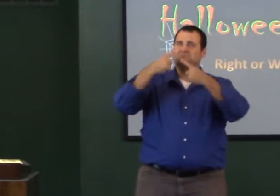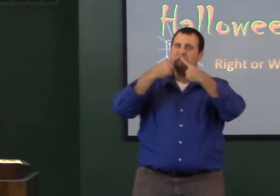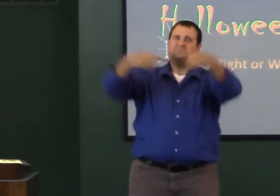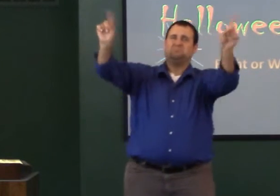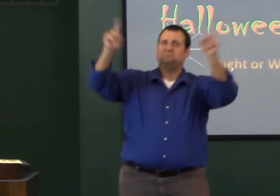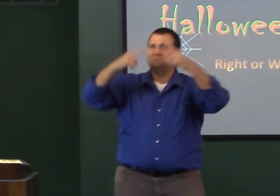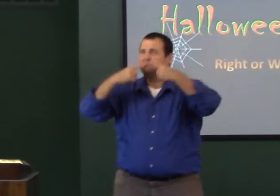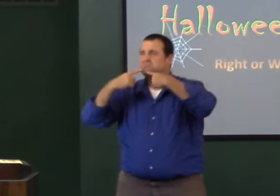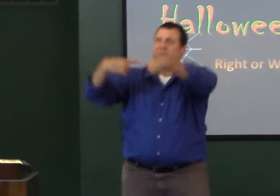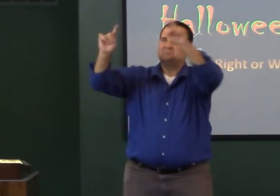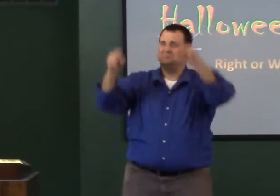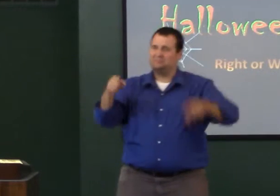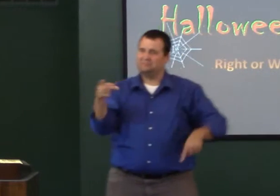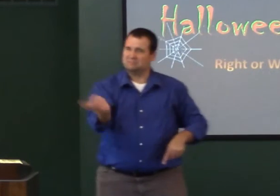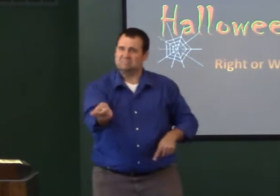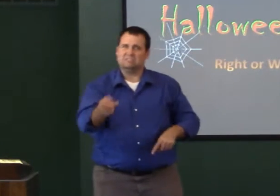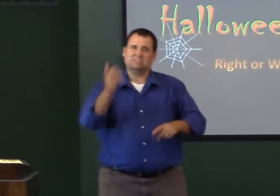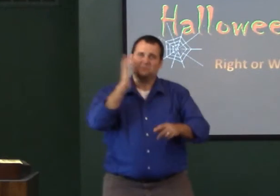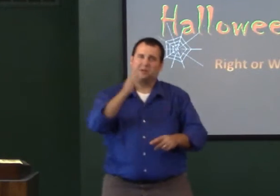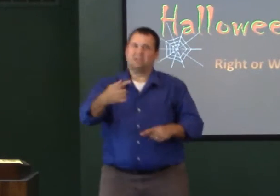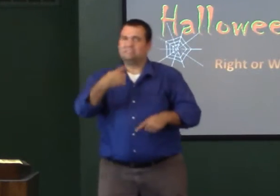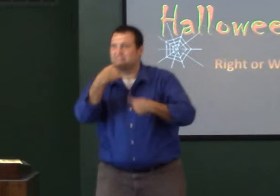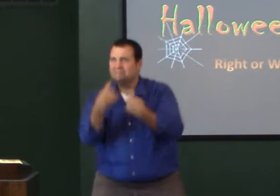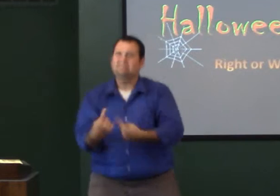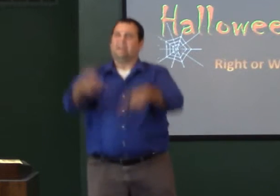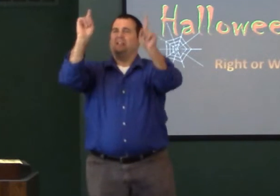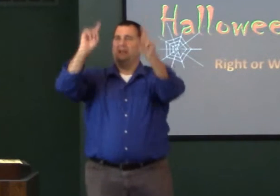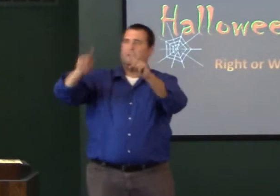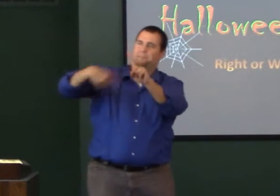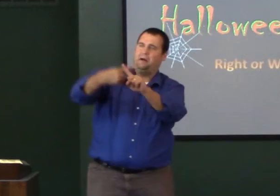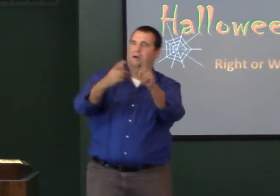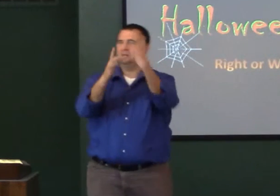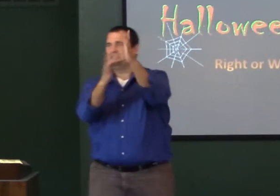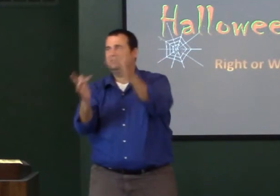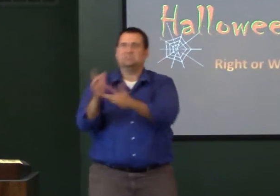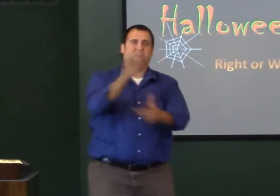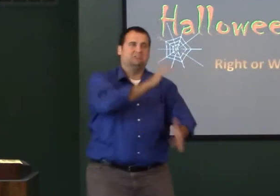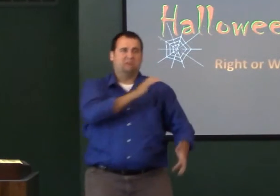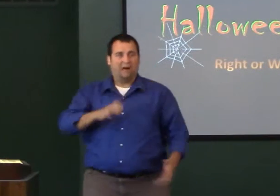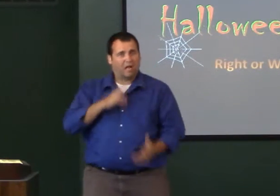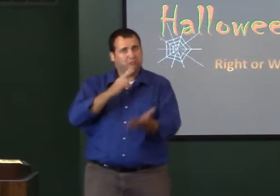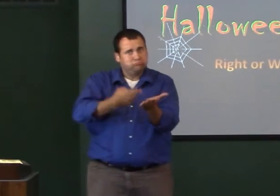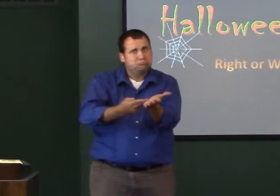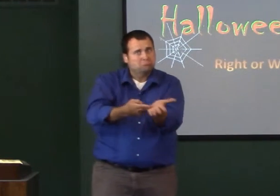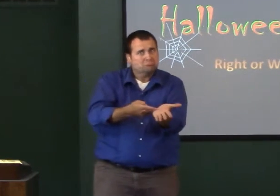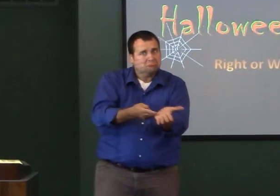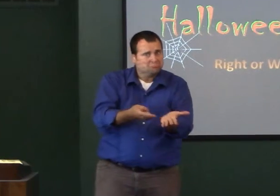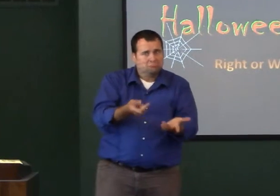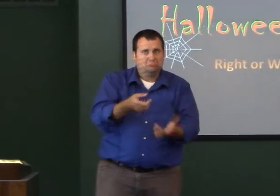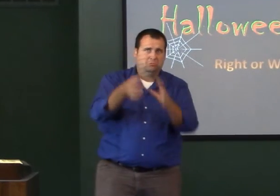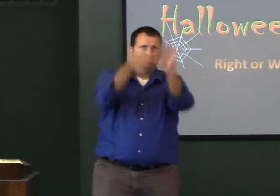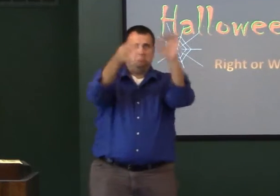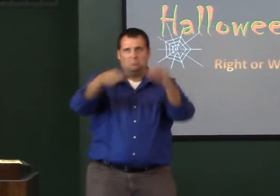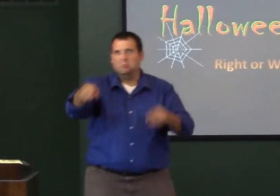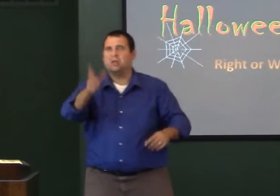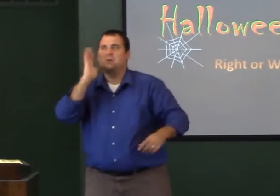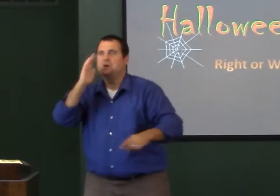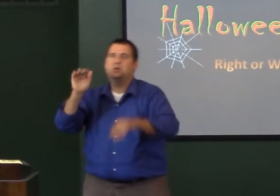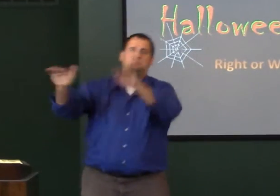the money from the lady. And she was announcing, and she was just announcing about Jesus Christ. And she was